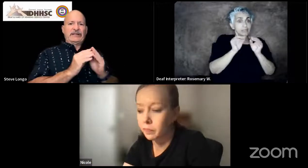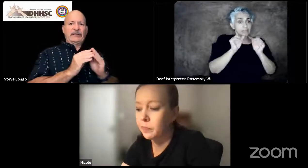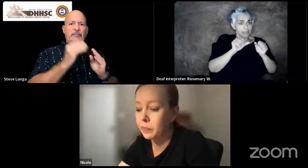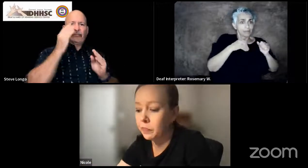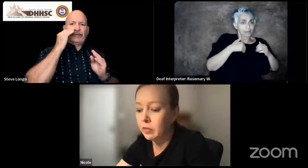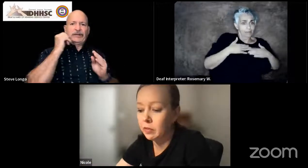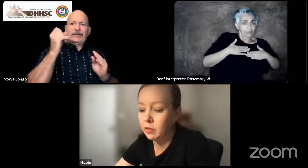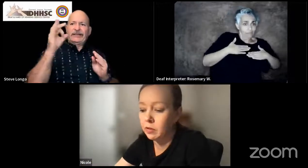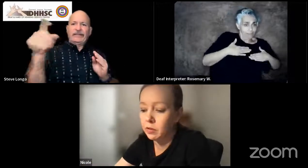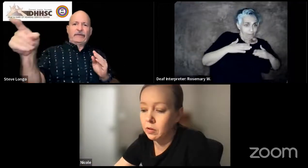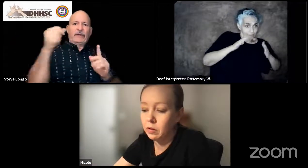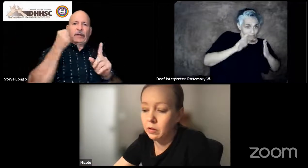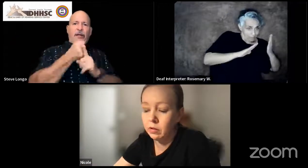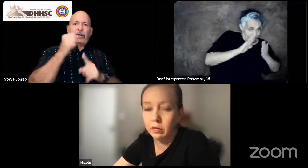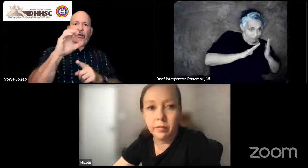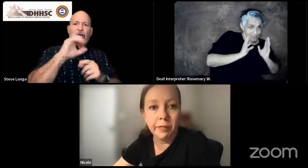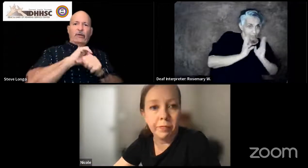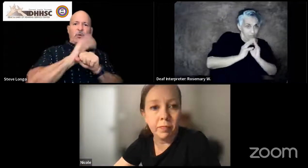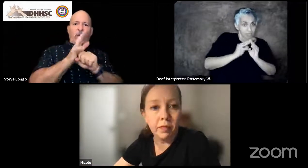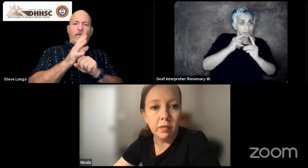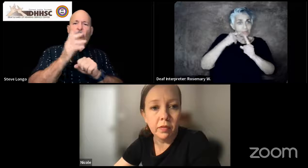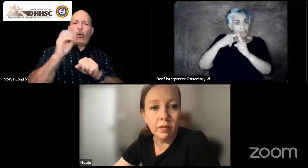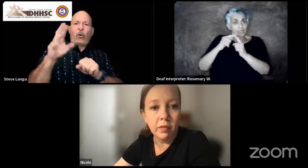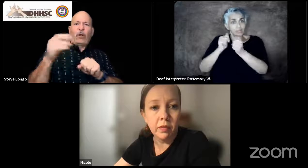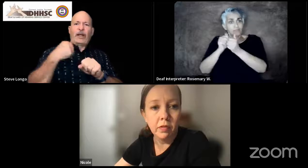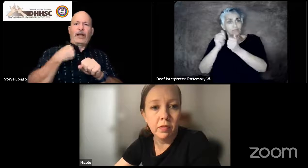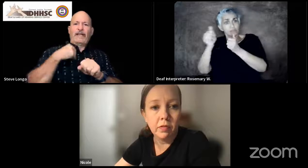permissible to have remote and